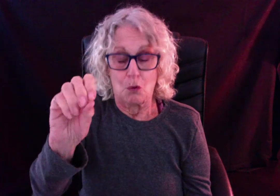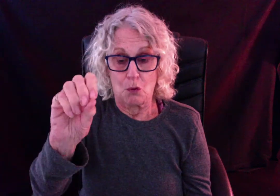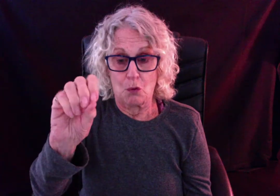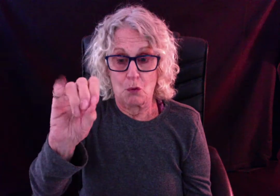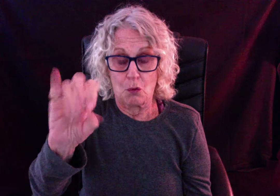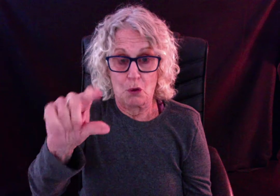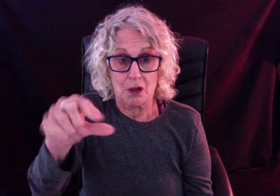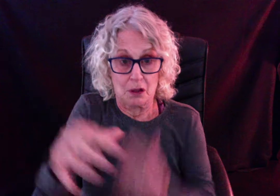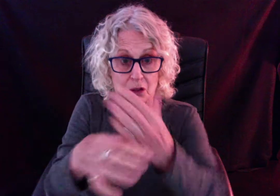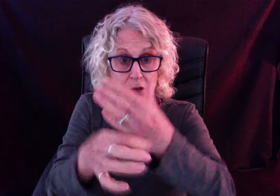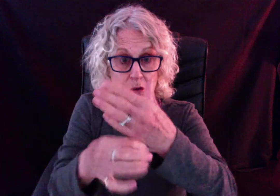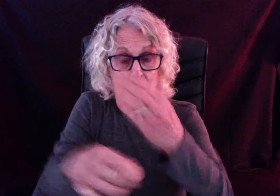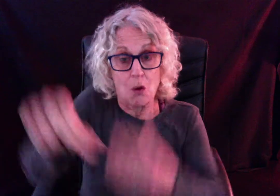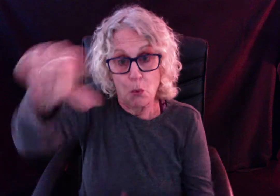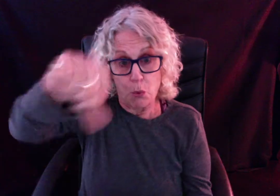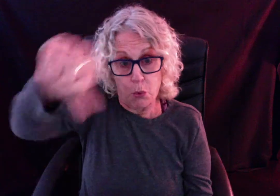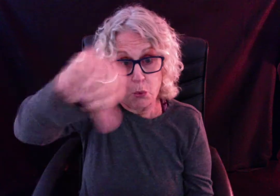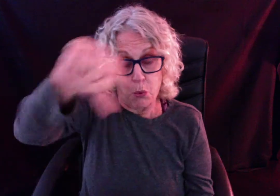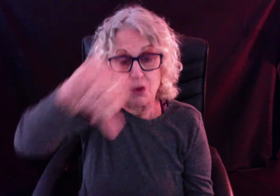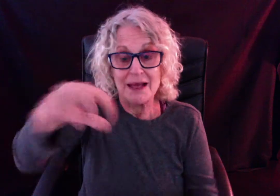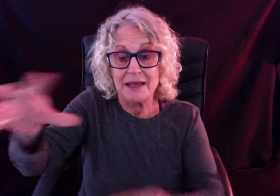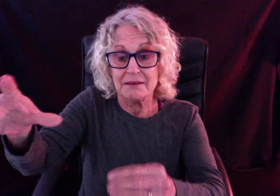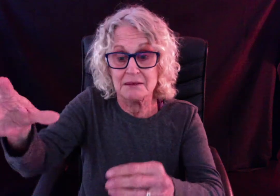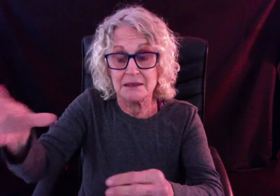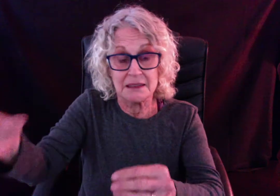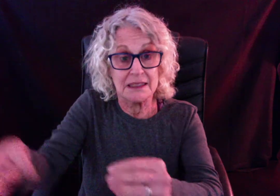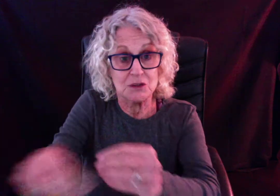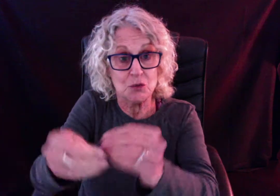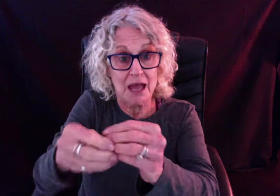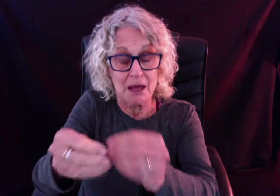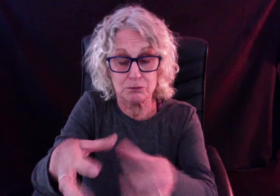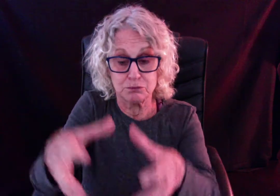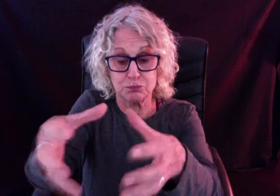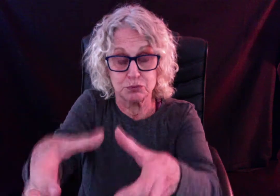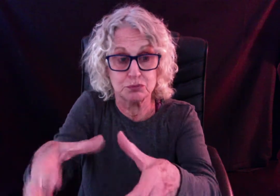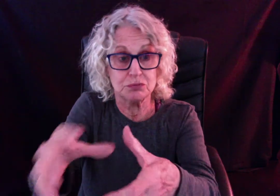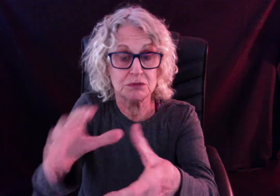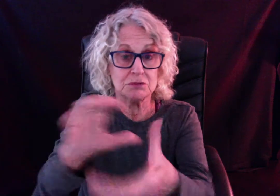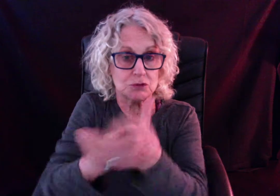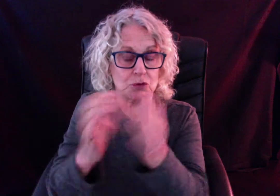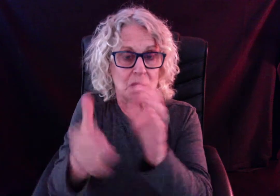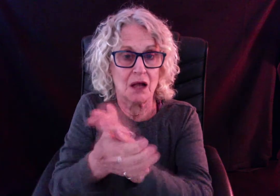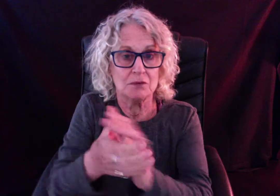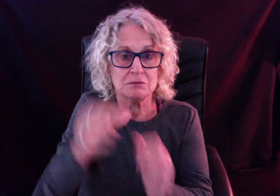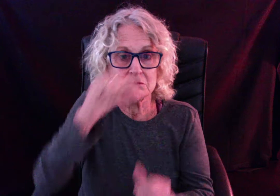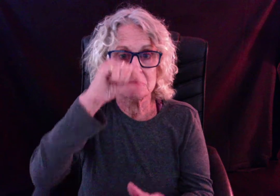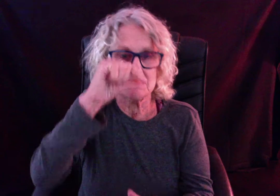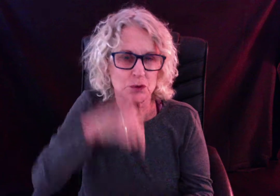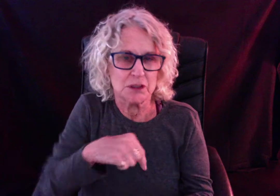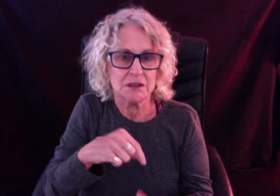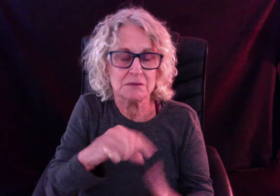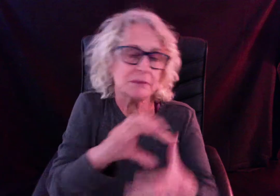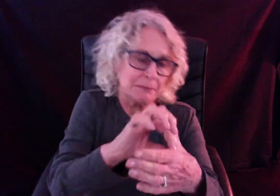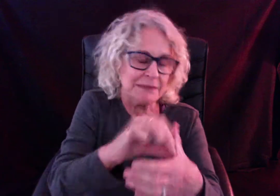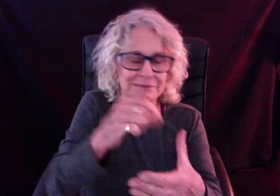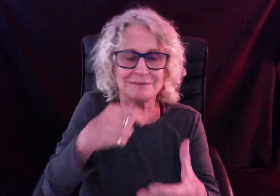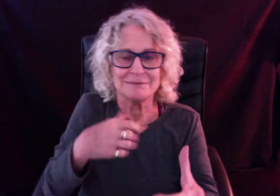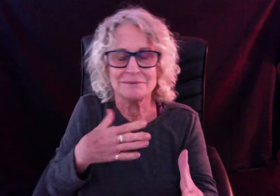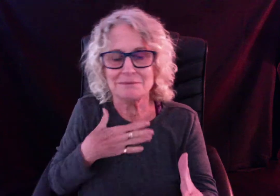then you add the ground meat or ground turkey. That was my choice. So you add that up and chop it up.